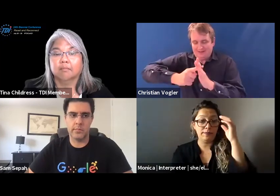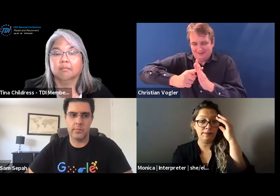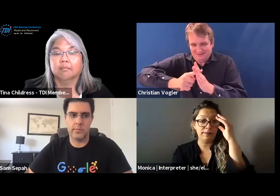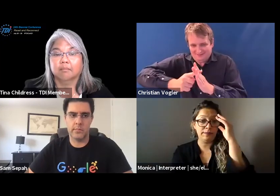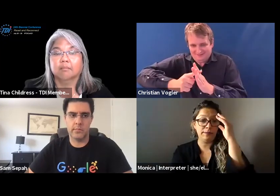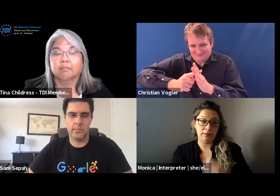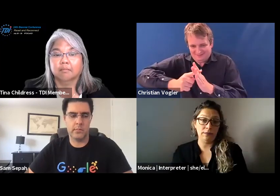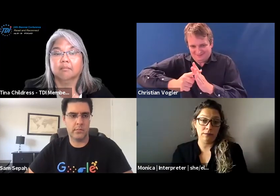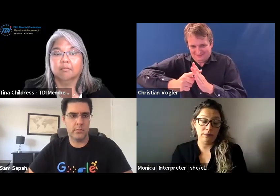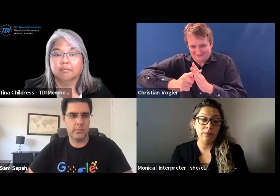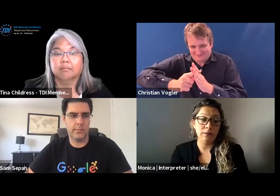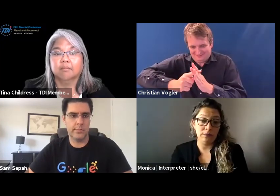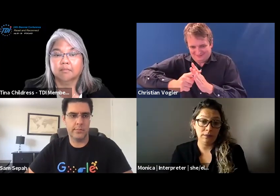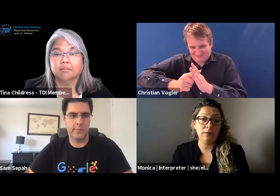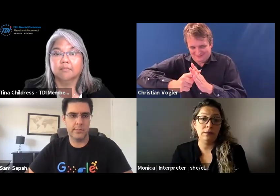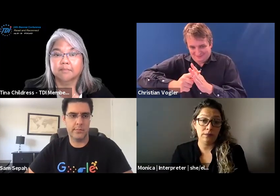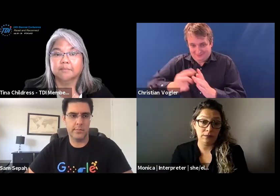in the product from the beginning,